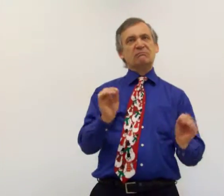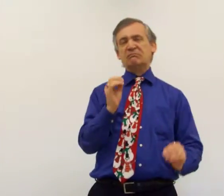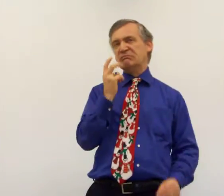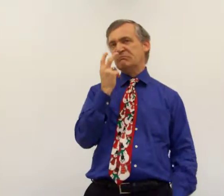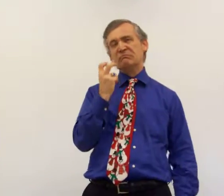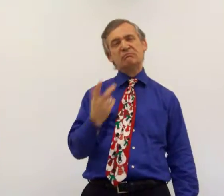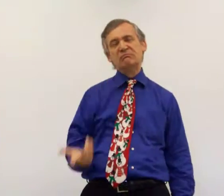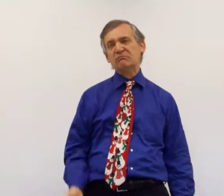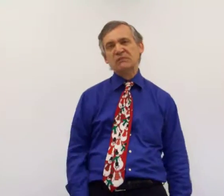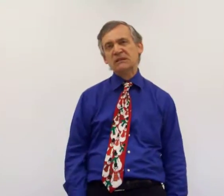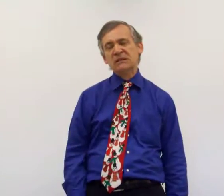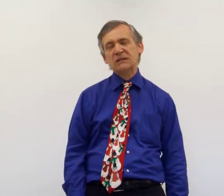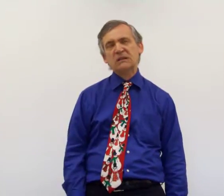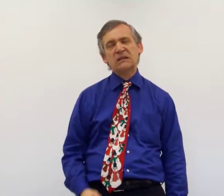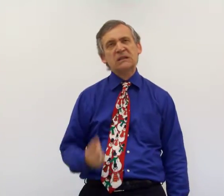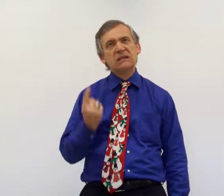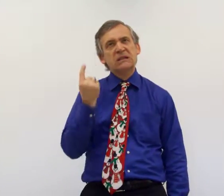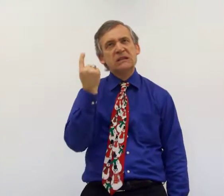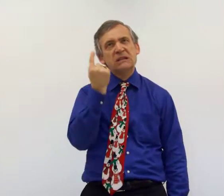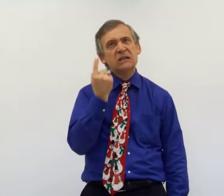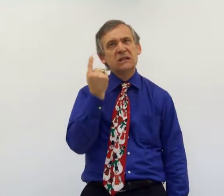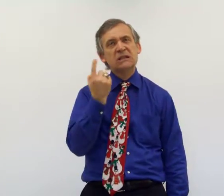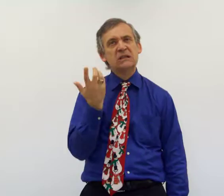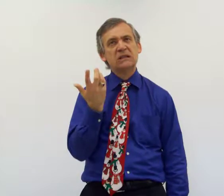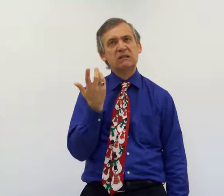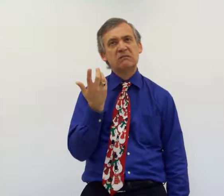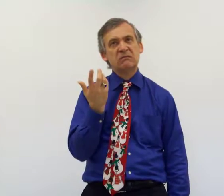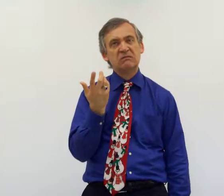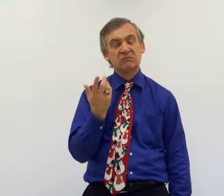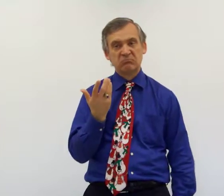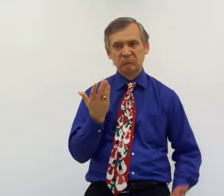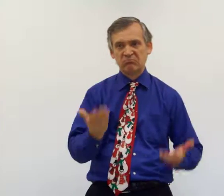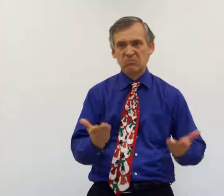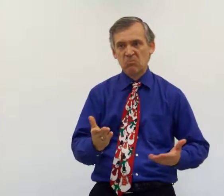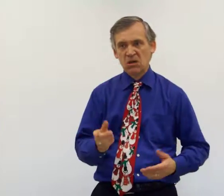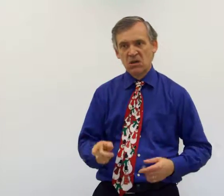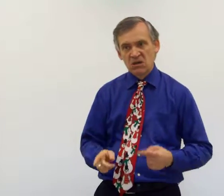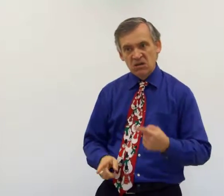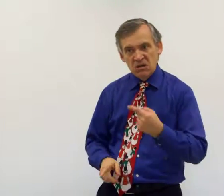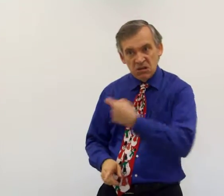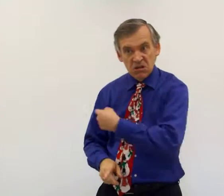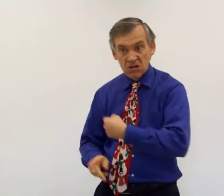Then he would wonder if the pitiless Hades were deceiving him.